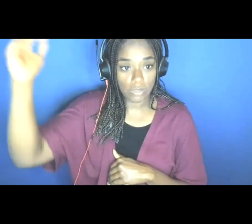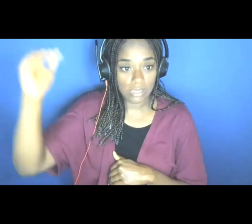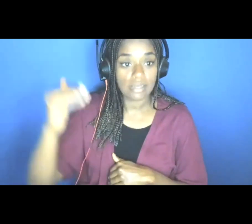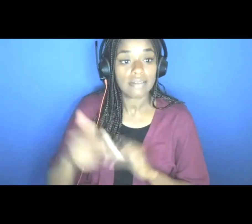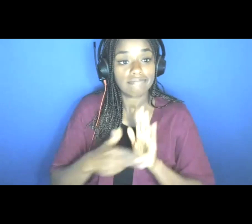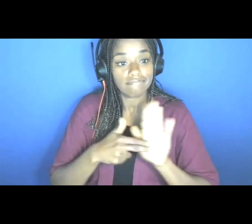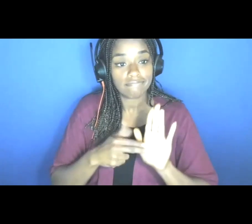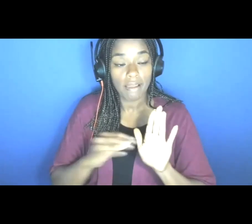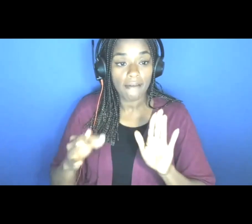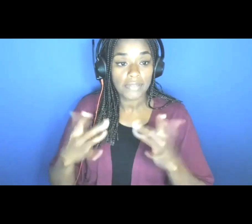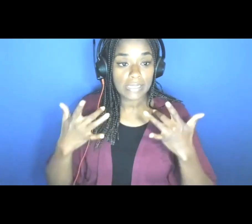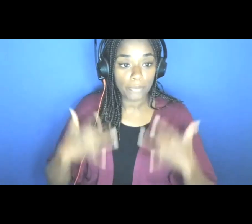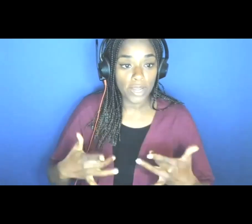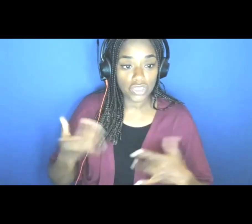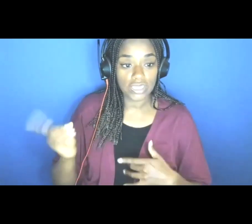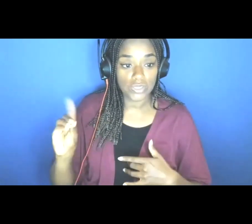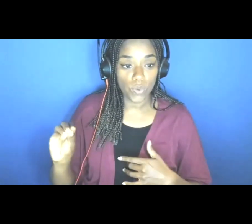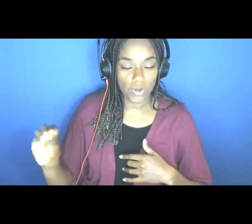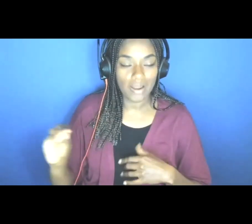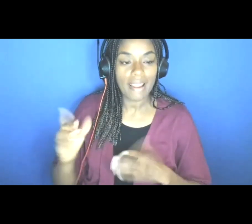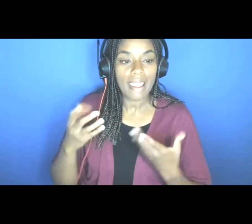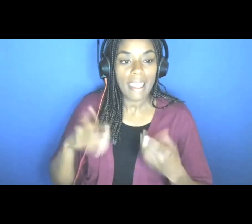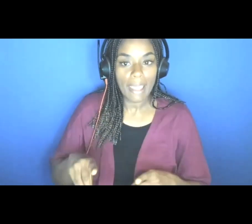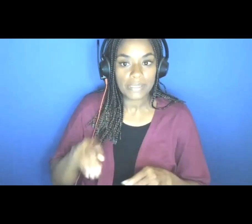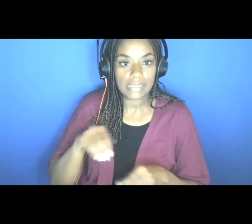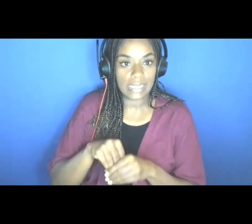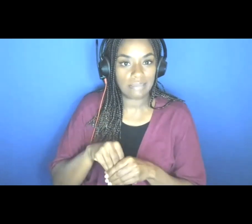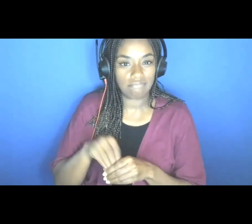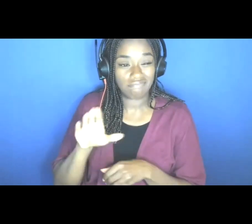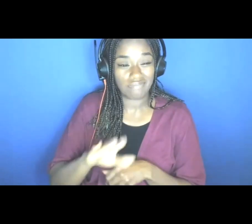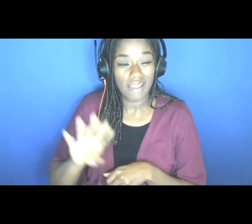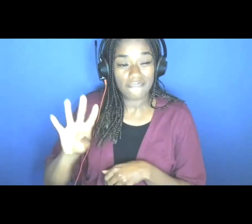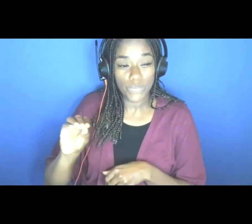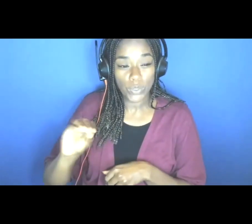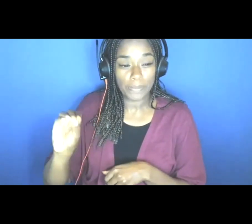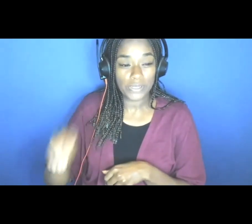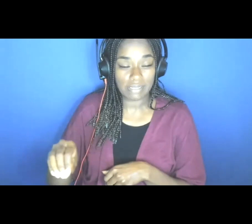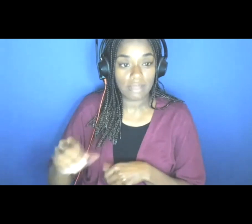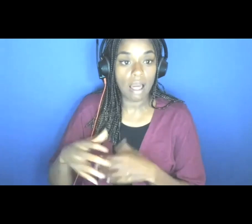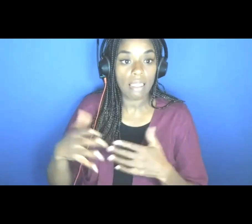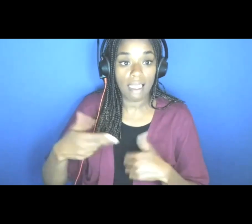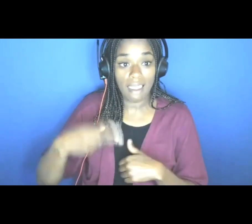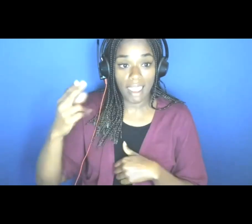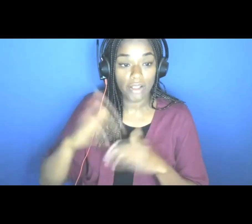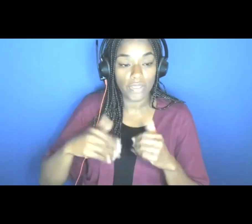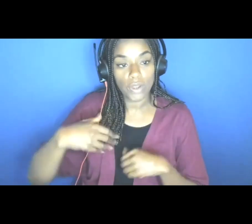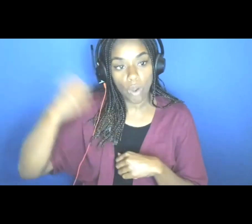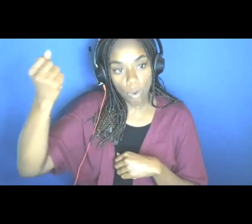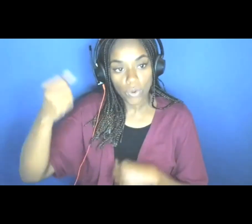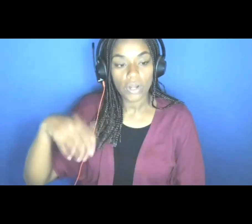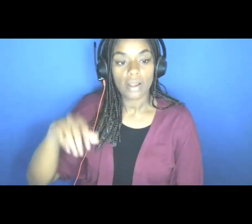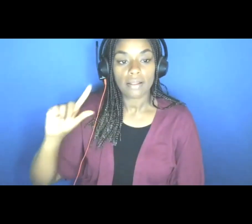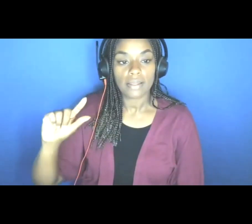depressive disorder occurs in nearly 40%, much higher than older lesbian, gay, and